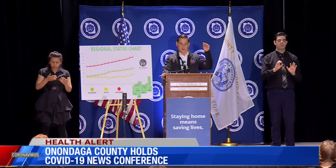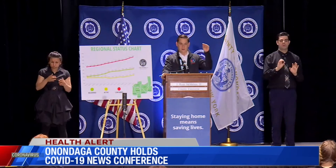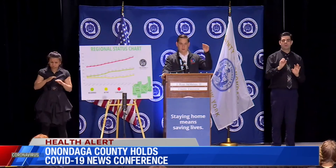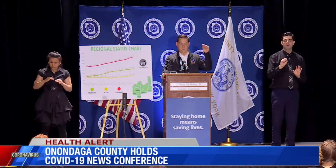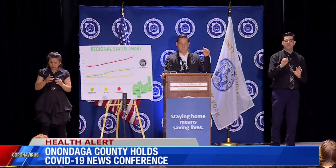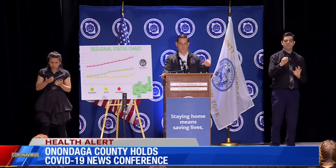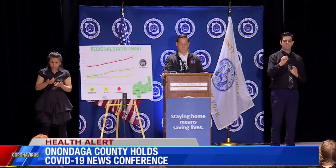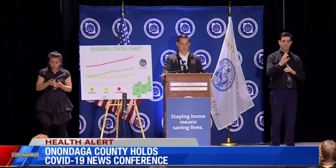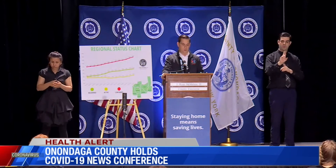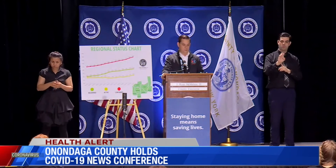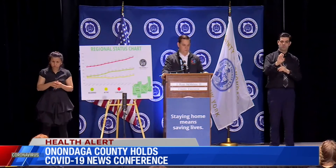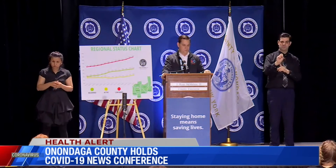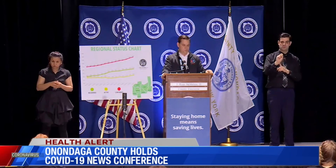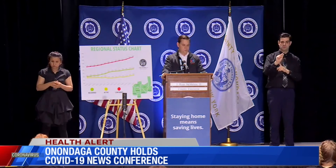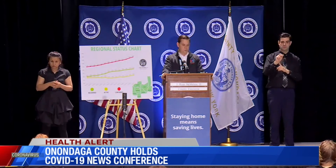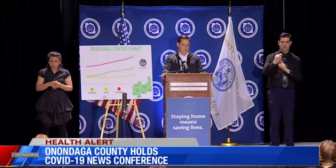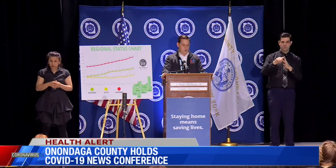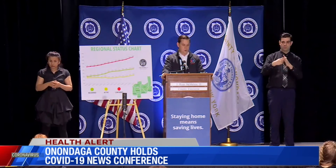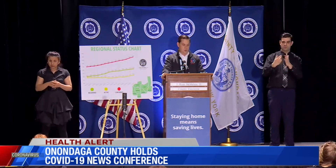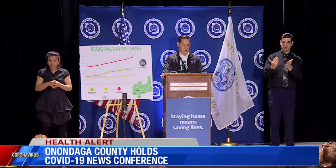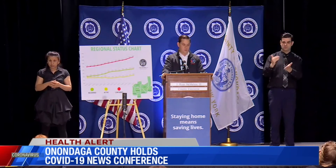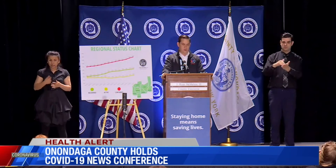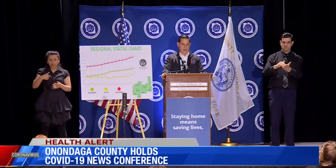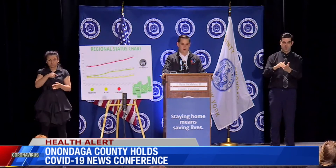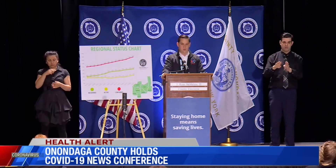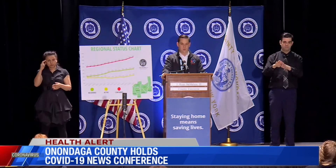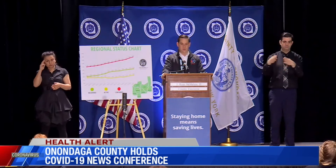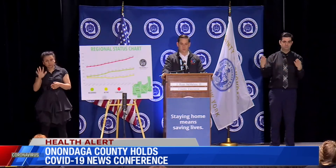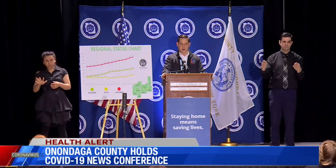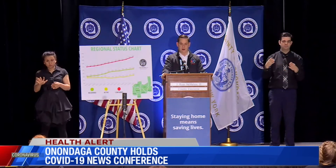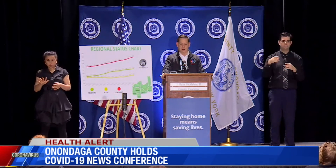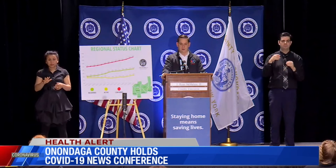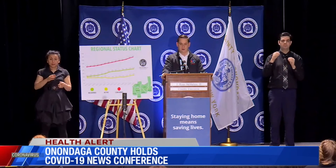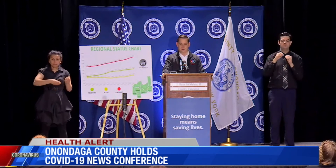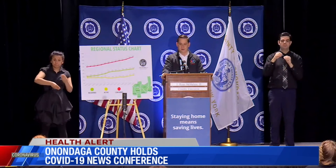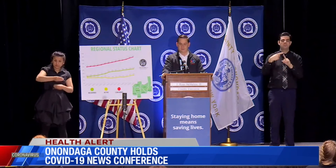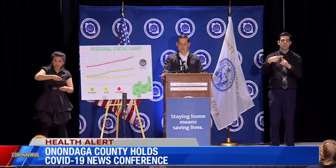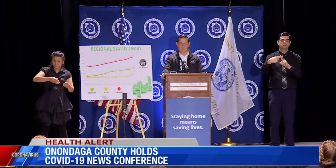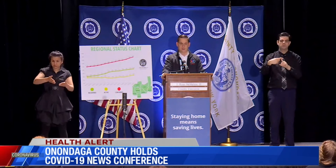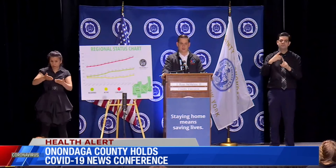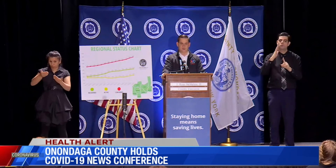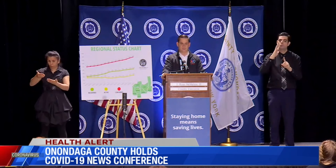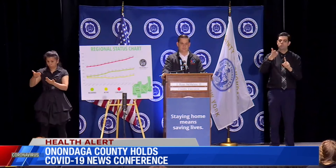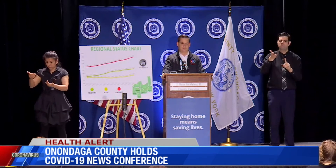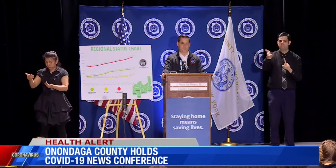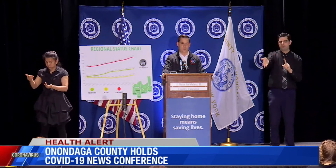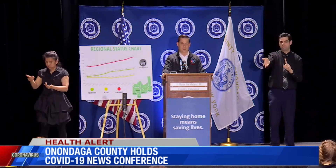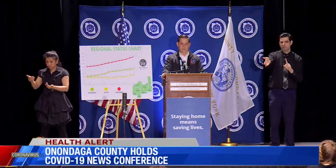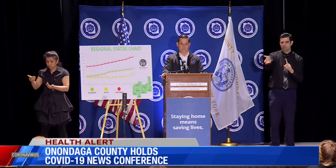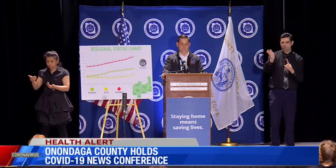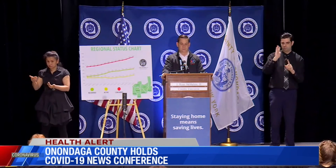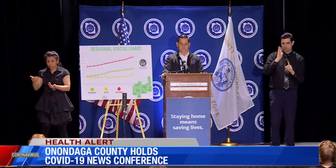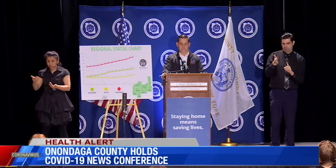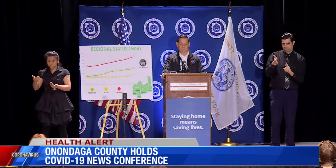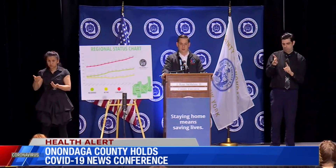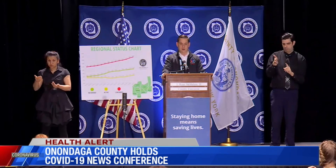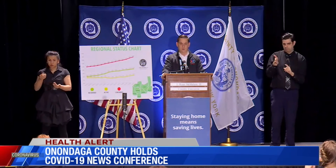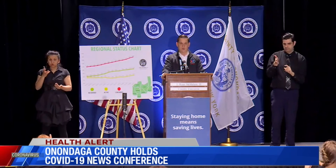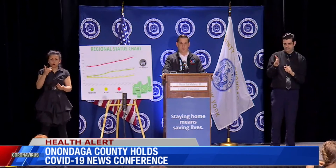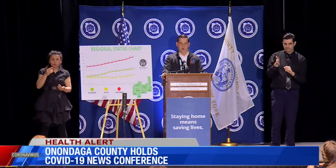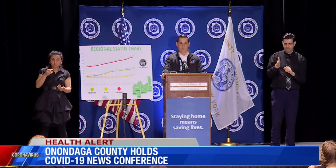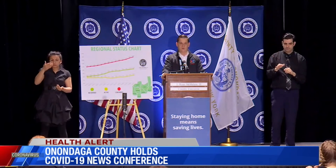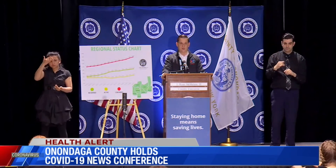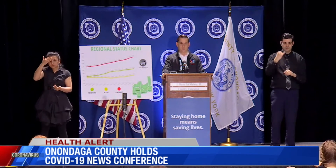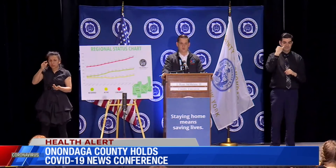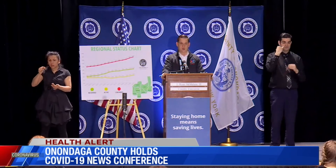more cases. So if we have a community spread average that's 15 to 20,